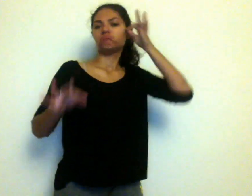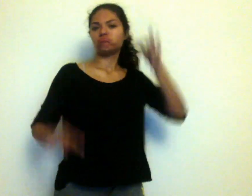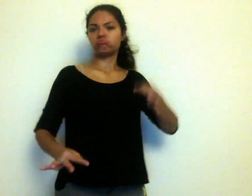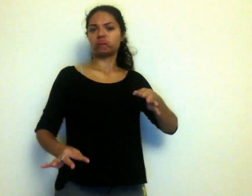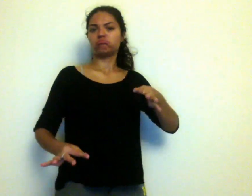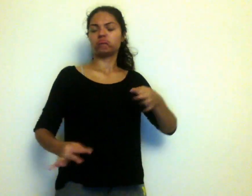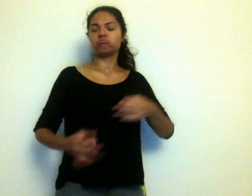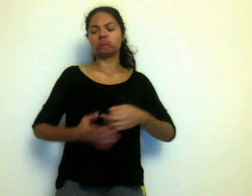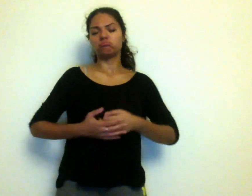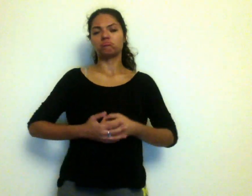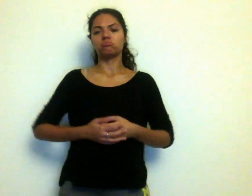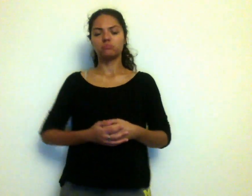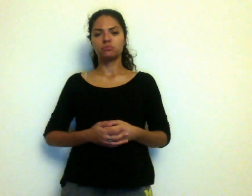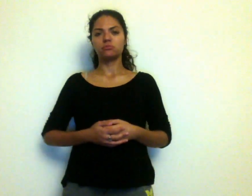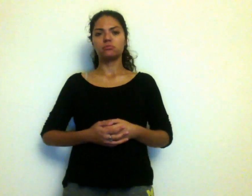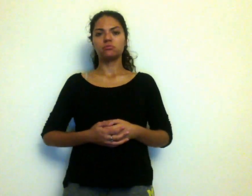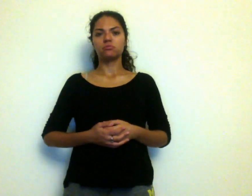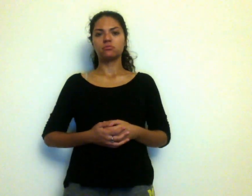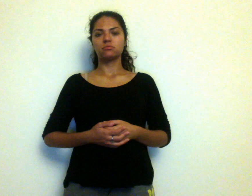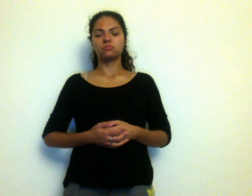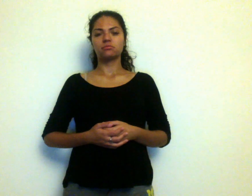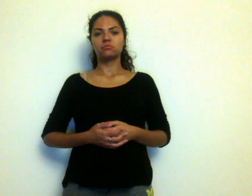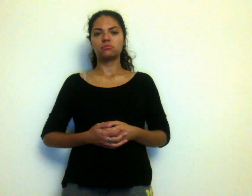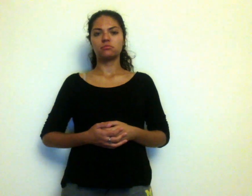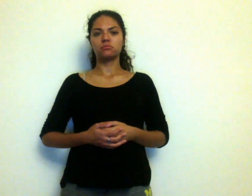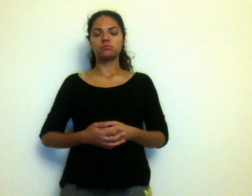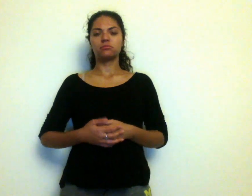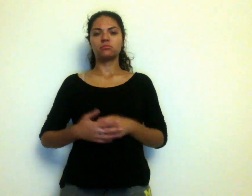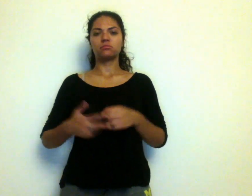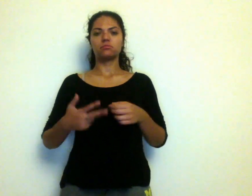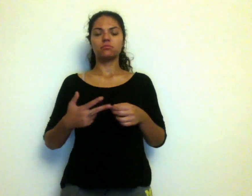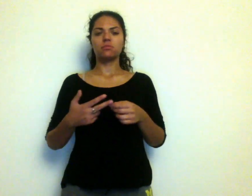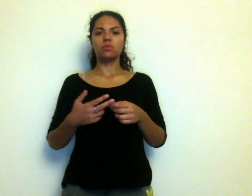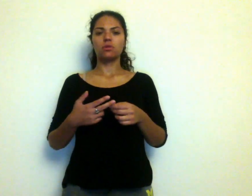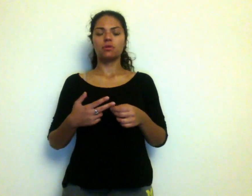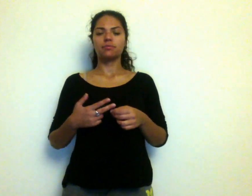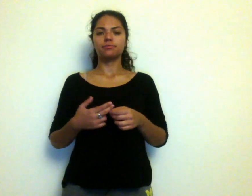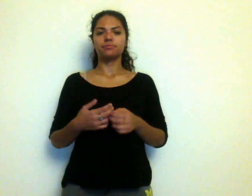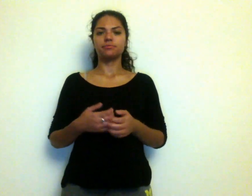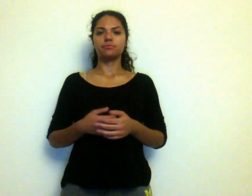the Heisenberg uncertainty principle converted him to become a New Age follower.